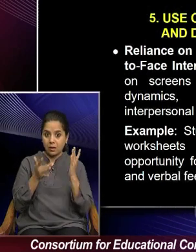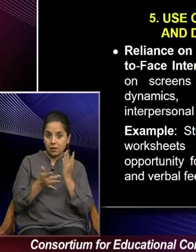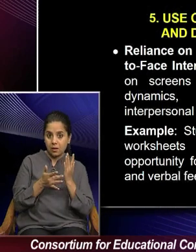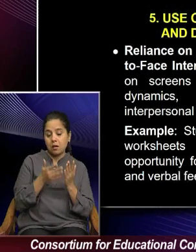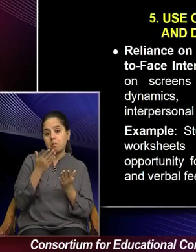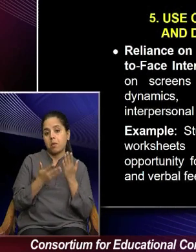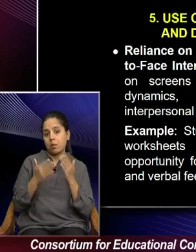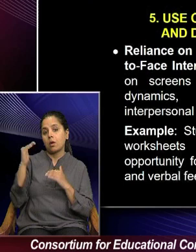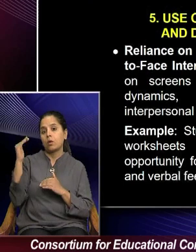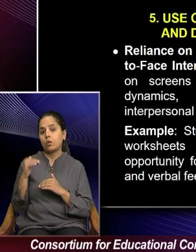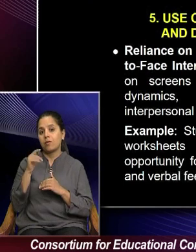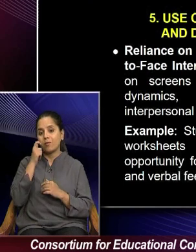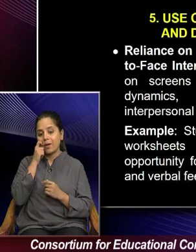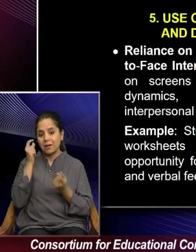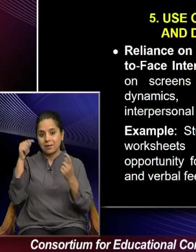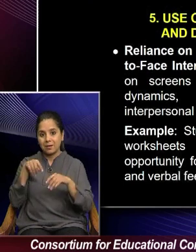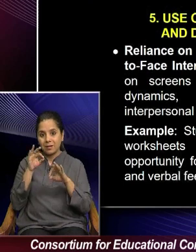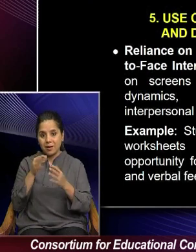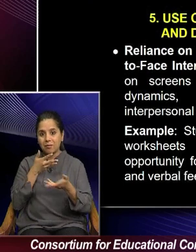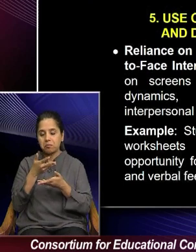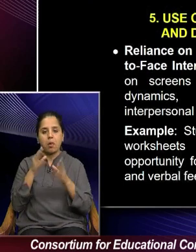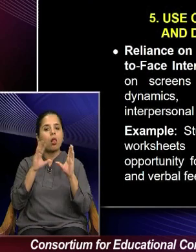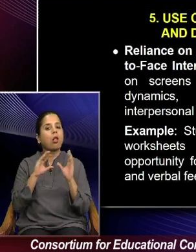may reduce face-to-face interaction.